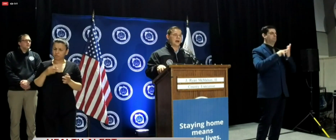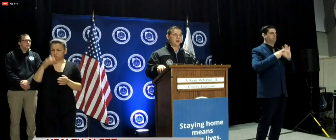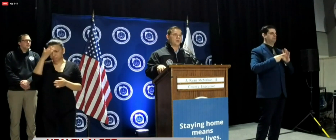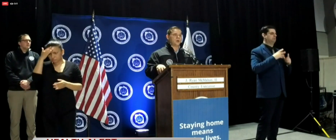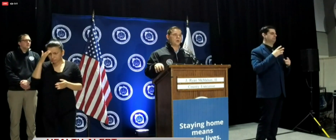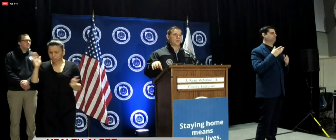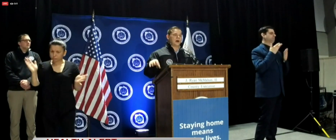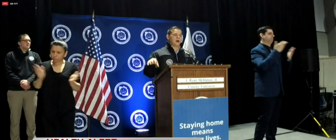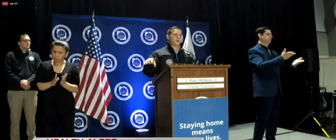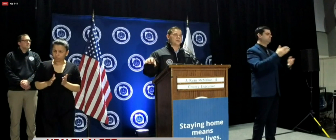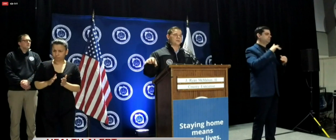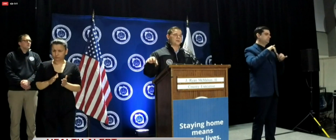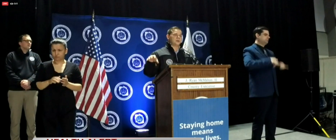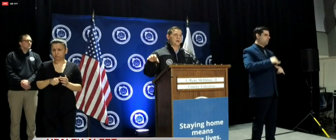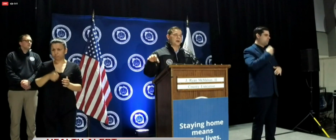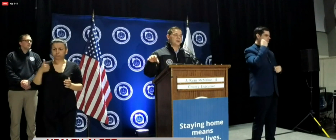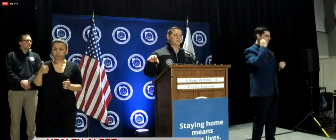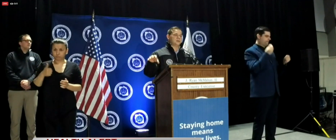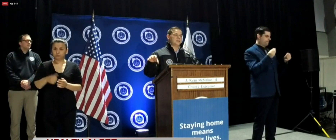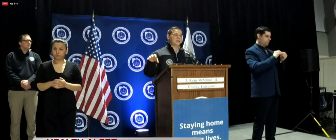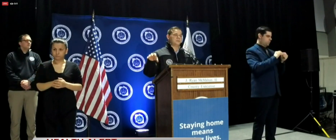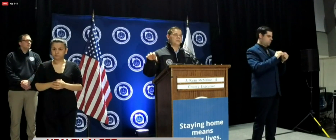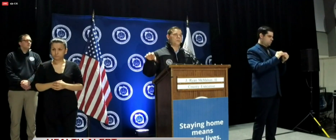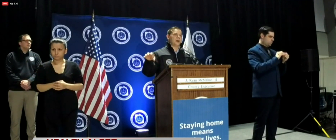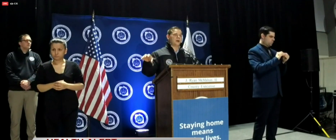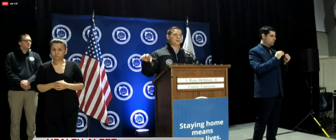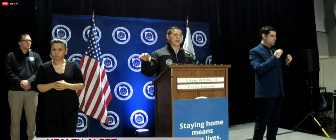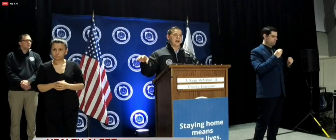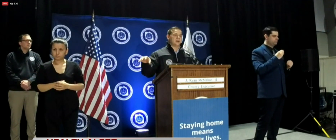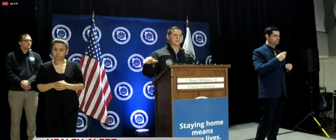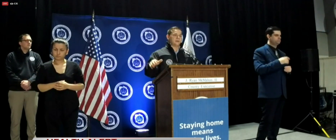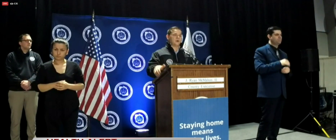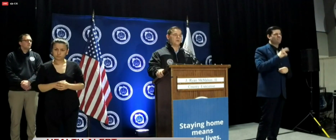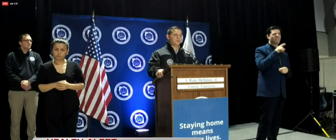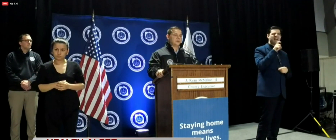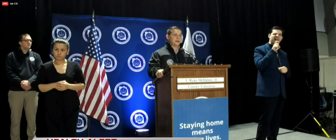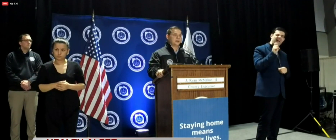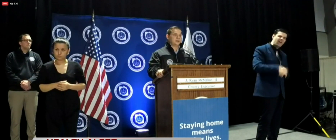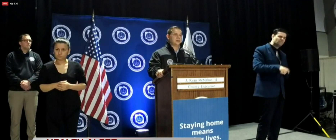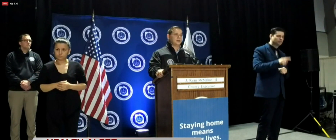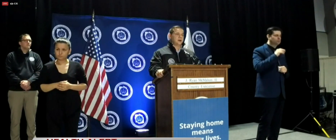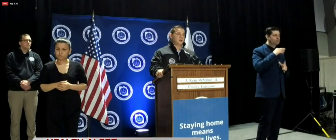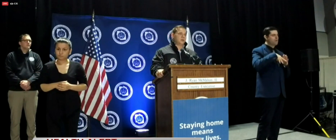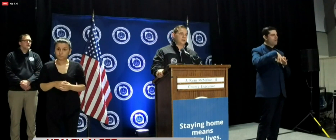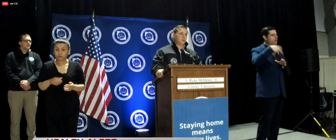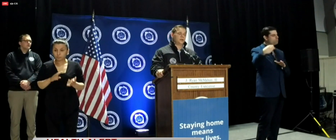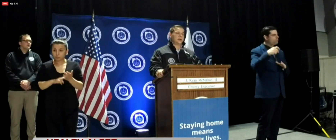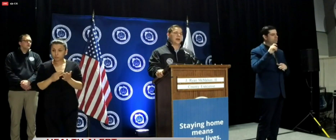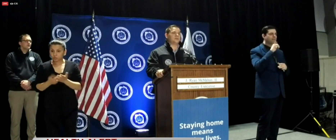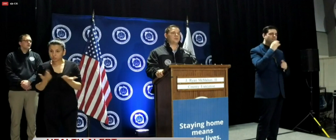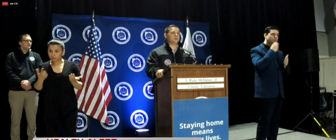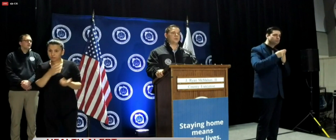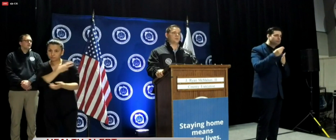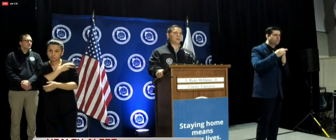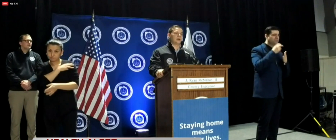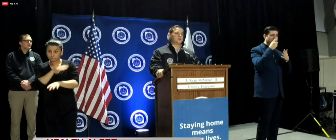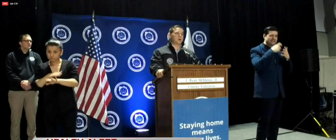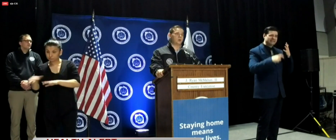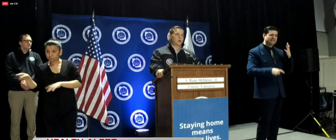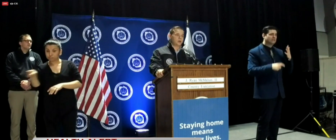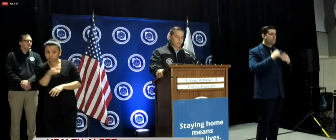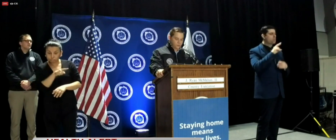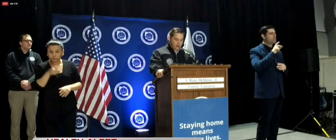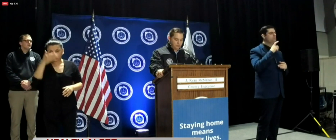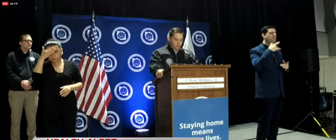that now will help us get better data than what we've been getting really a week and a half and 2 weeks from now.